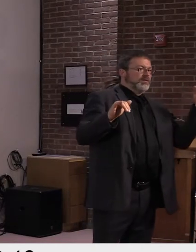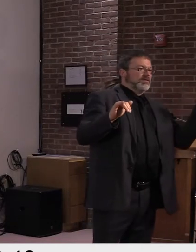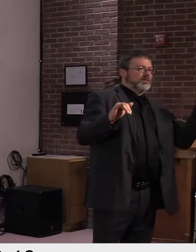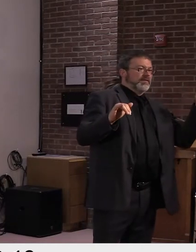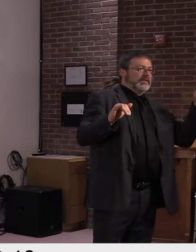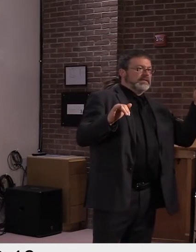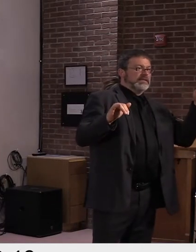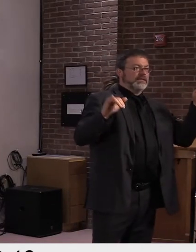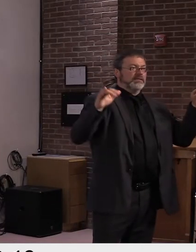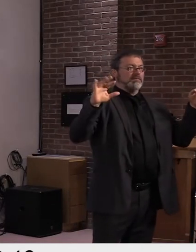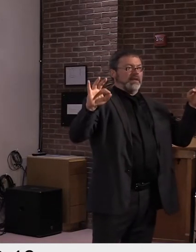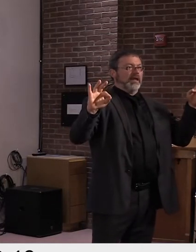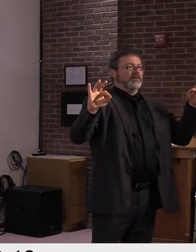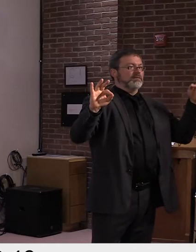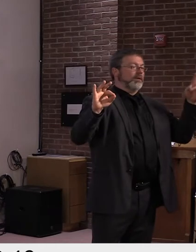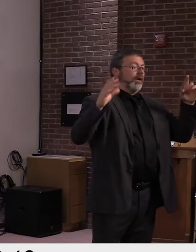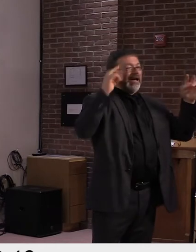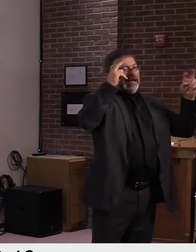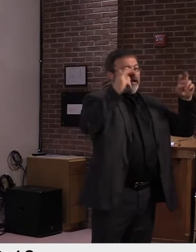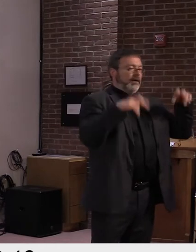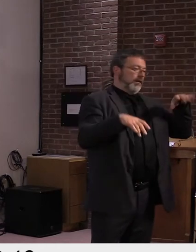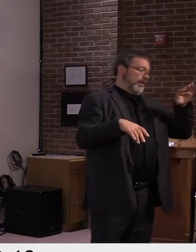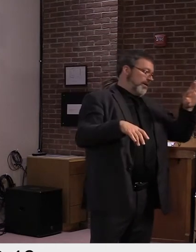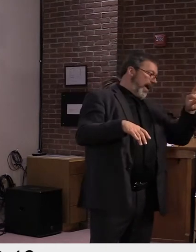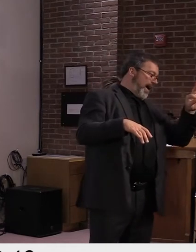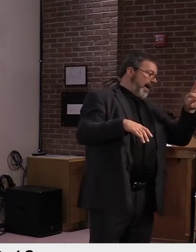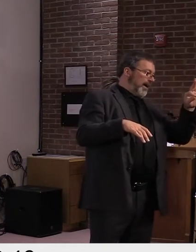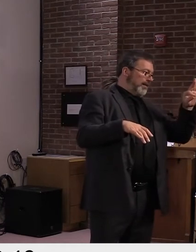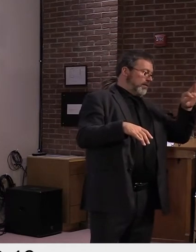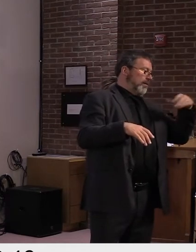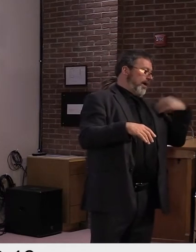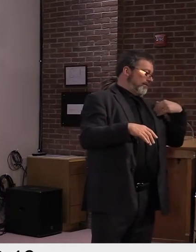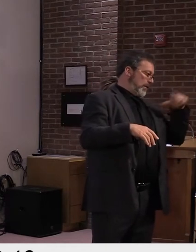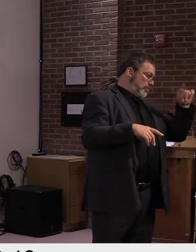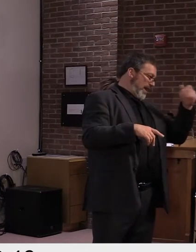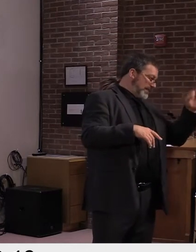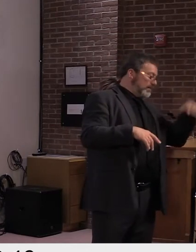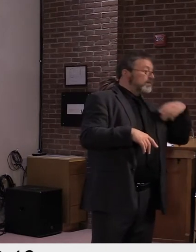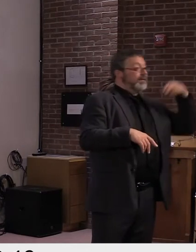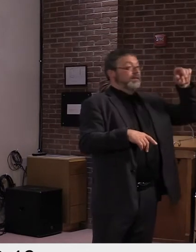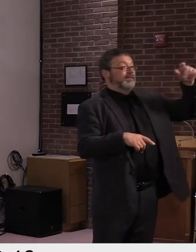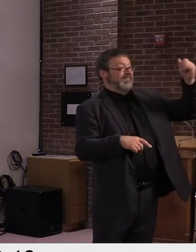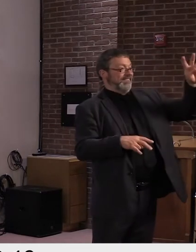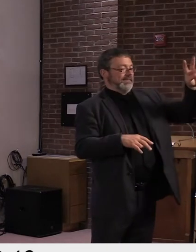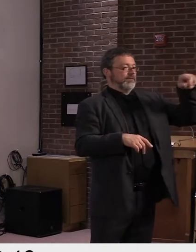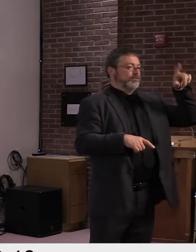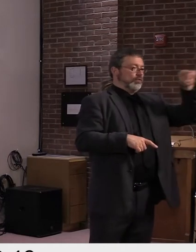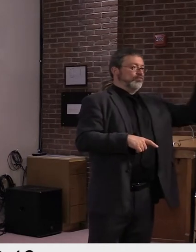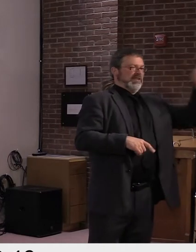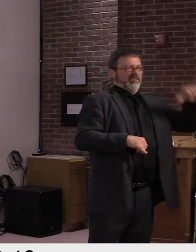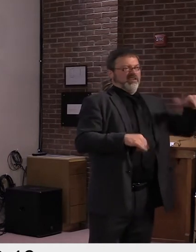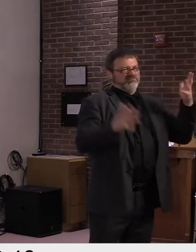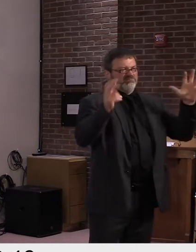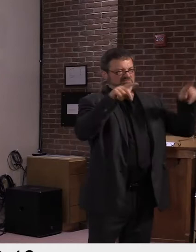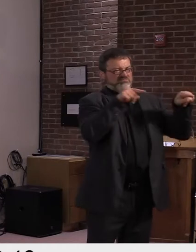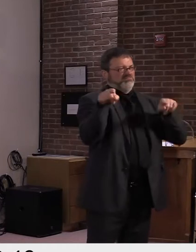8, March and April. So that's for both months, there were 17 in March and April combined?